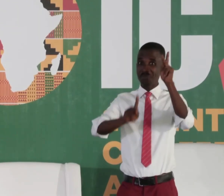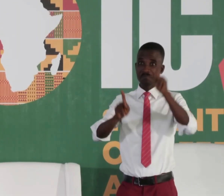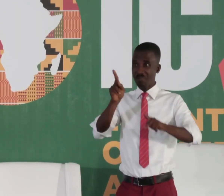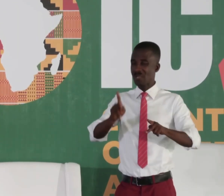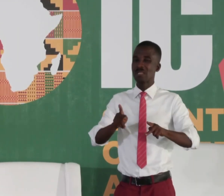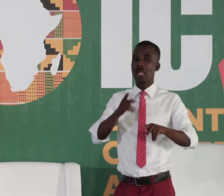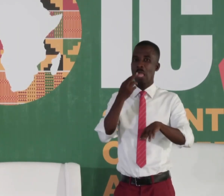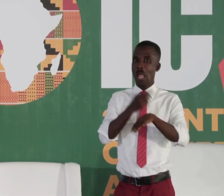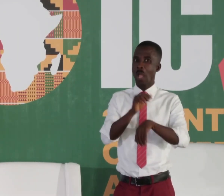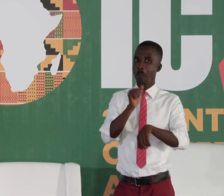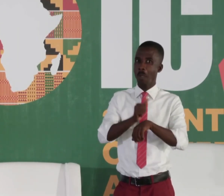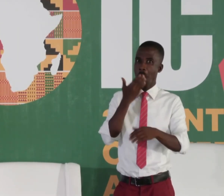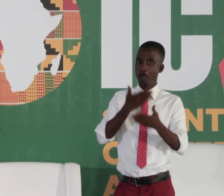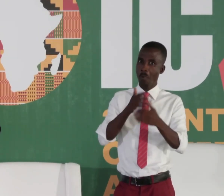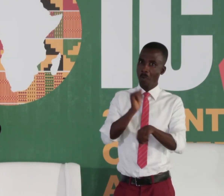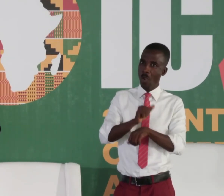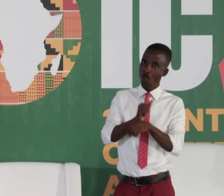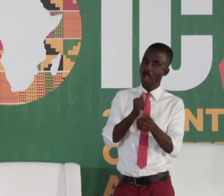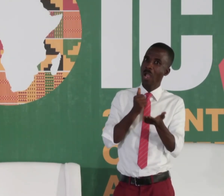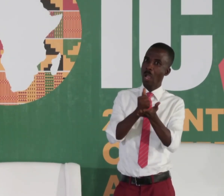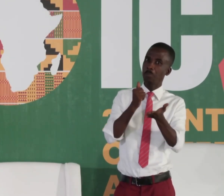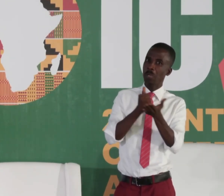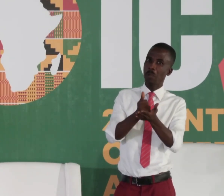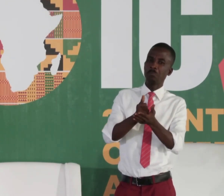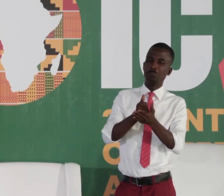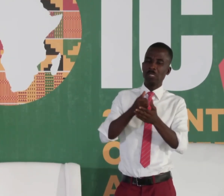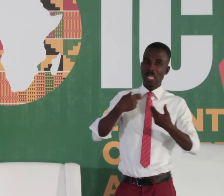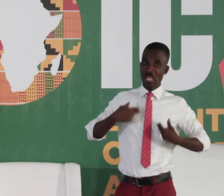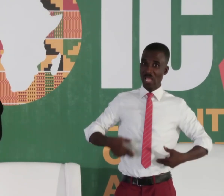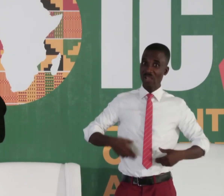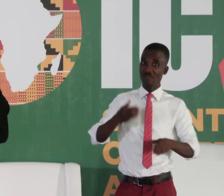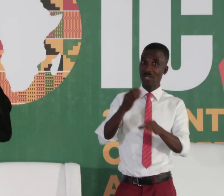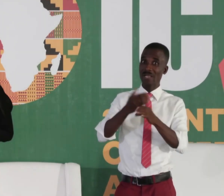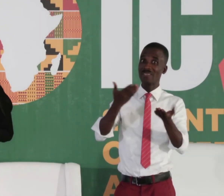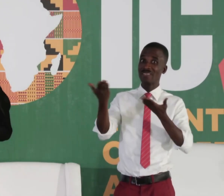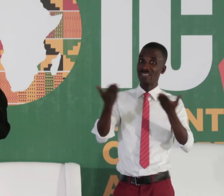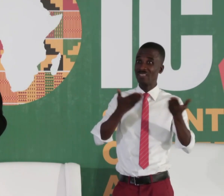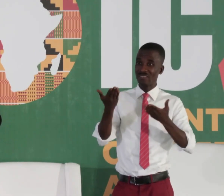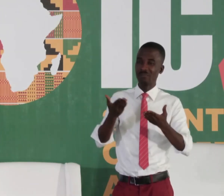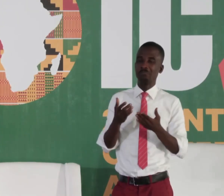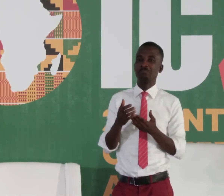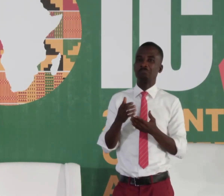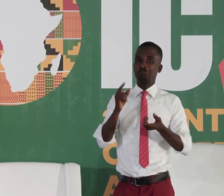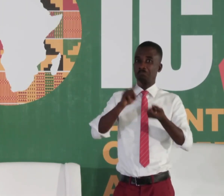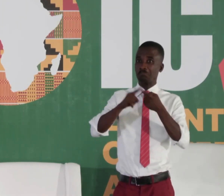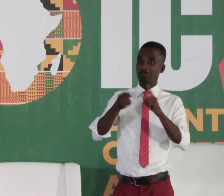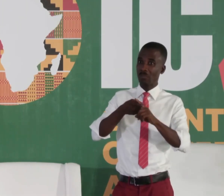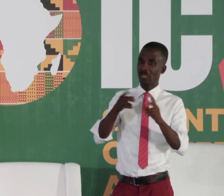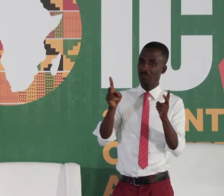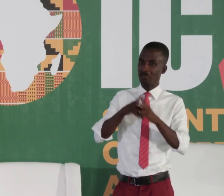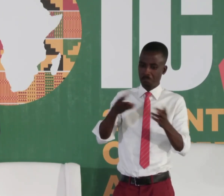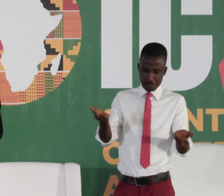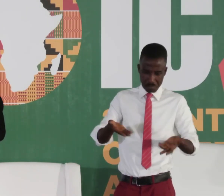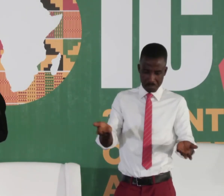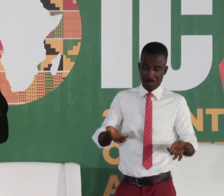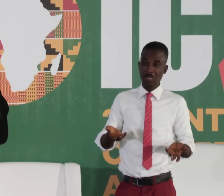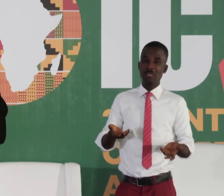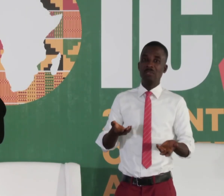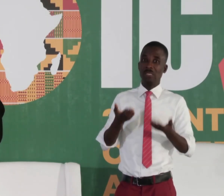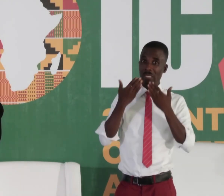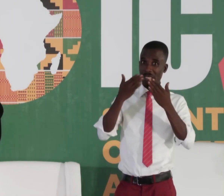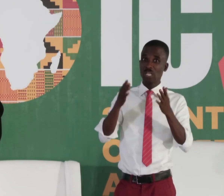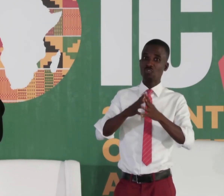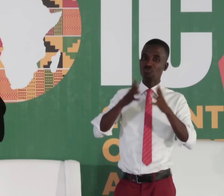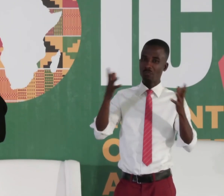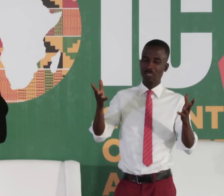hard work, APIN Public Health Initiative, as well as my co-authors, who some of them are here at the moment. Thank you